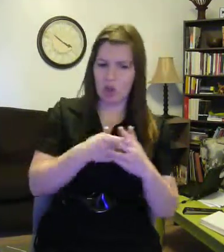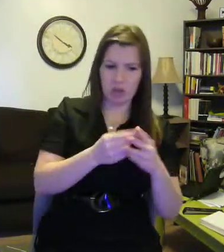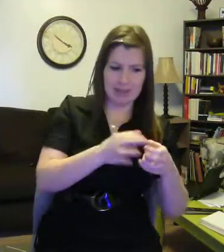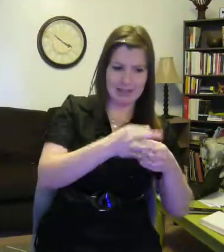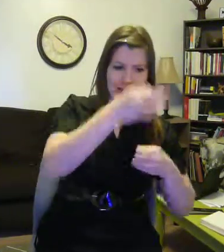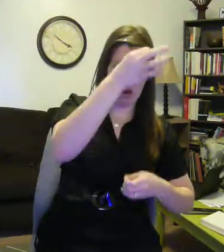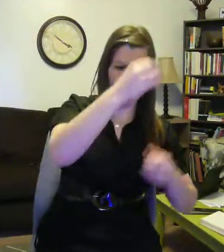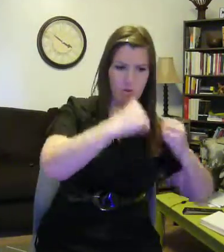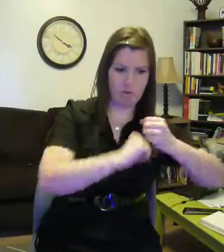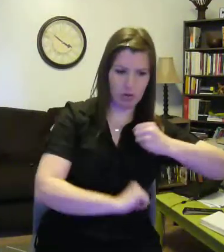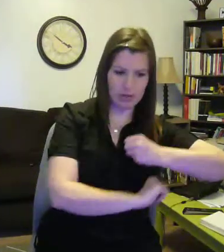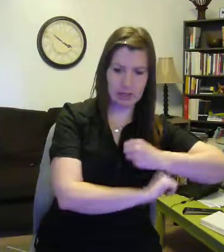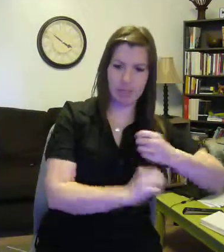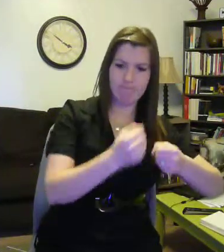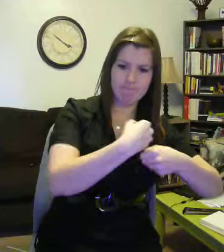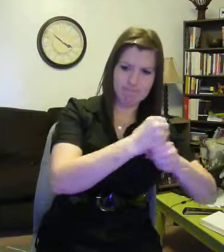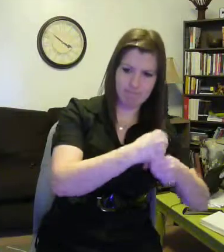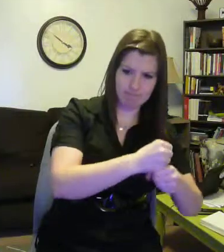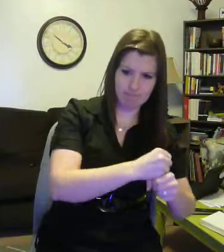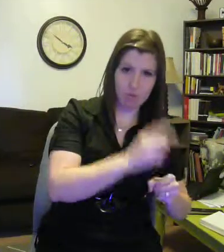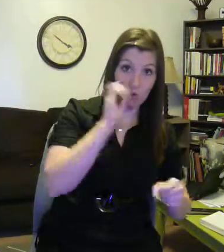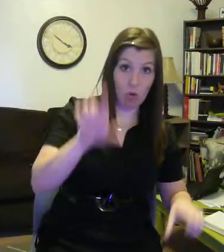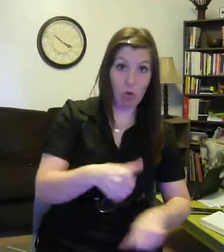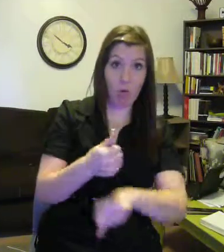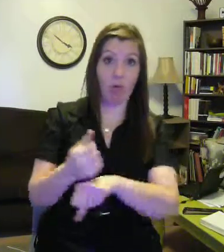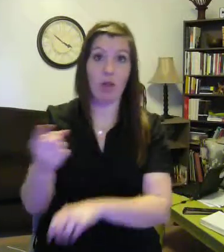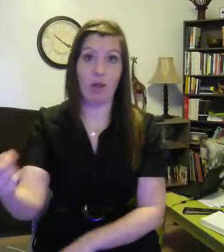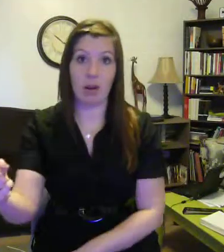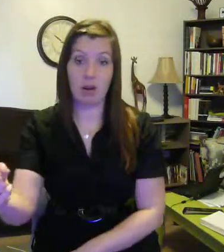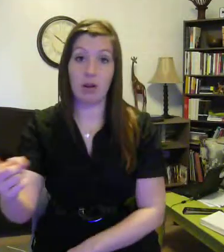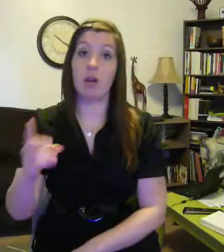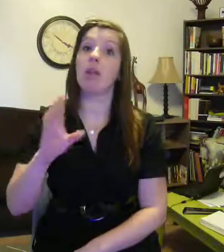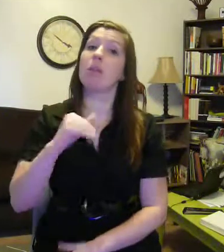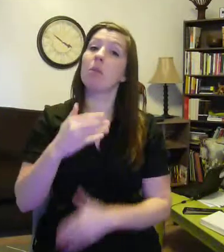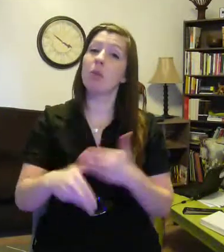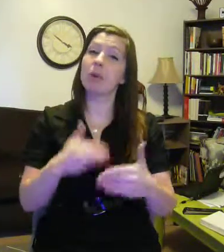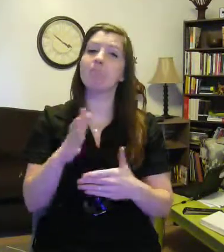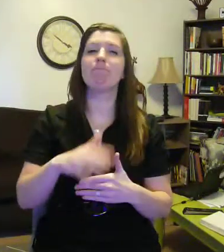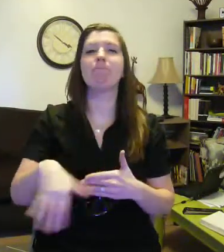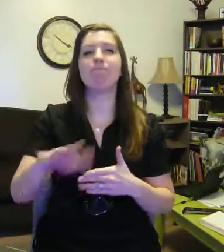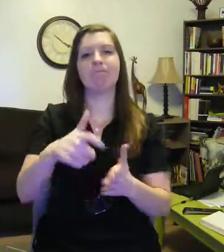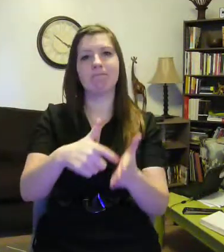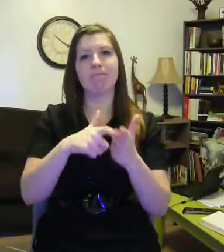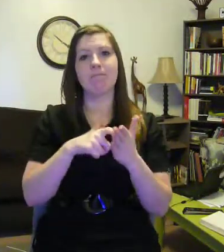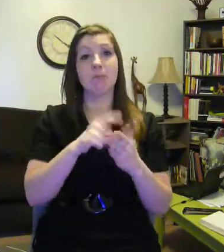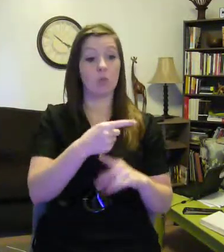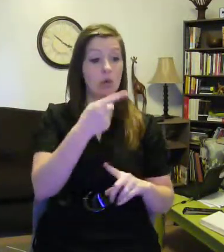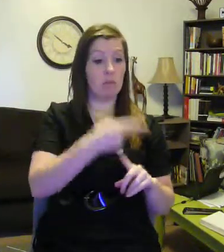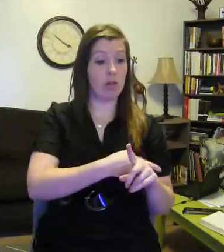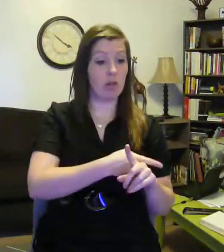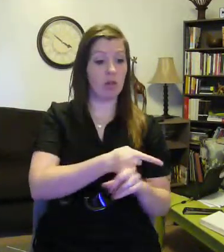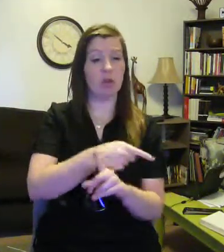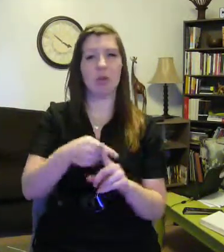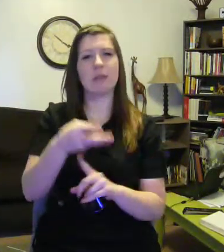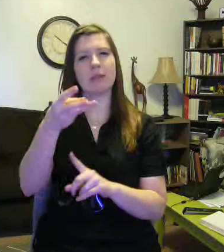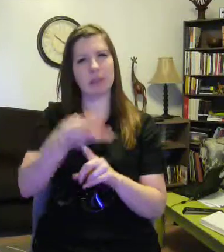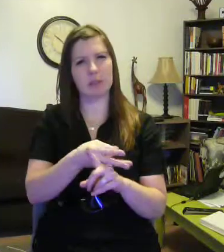foundation and building foundations. And this process can take anywhere from 1 month to 6 months, depending on